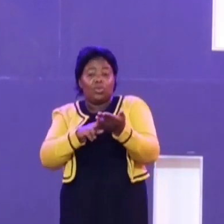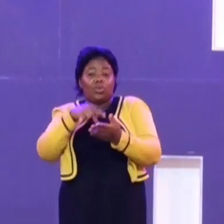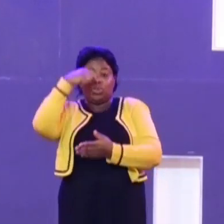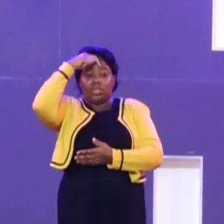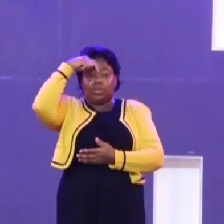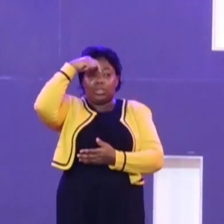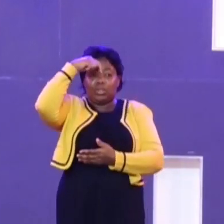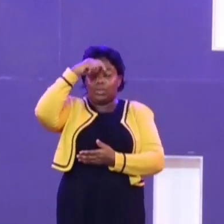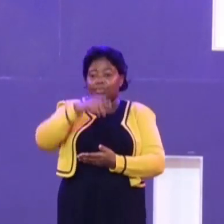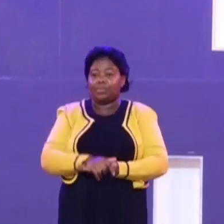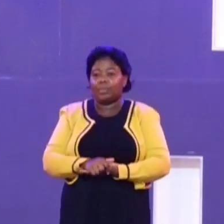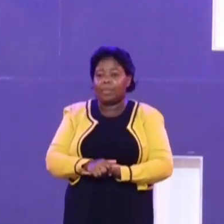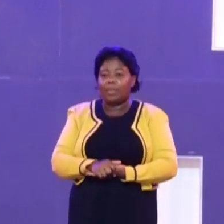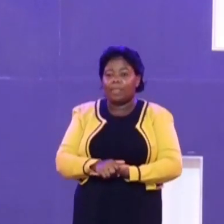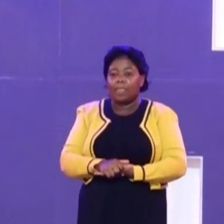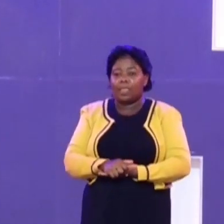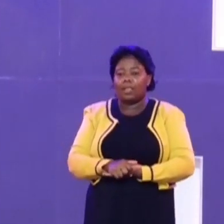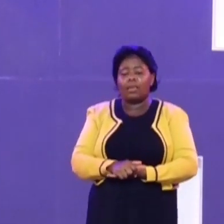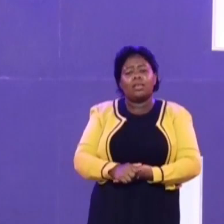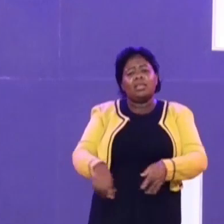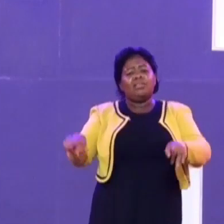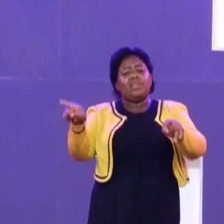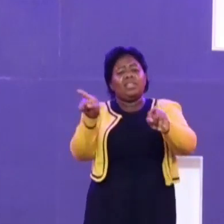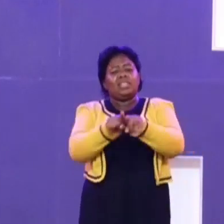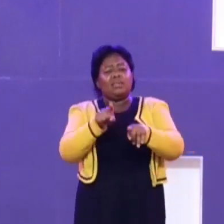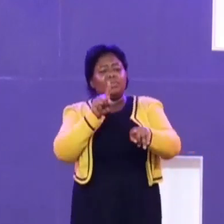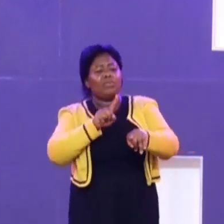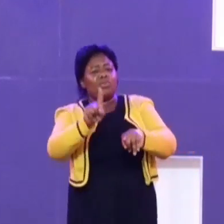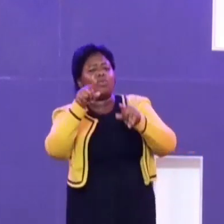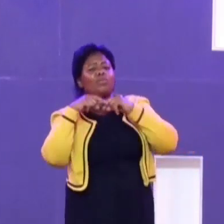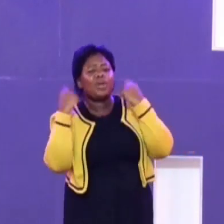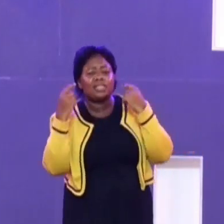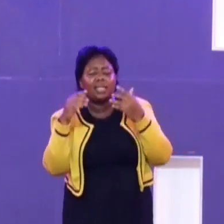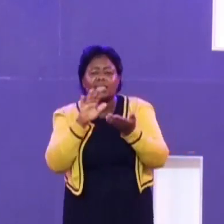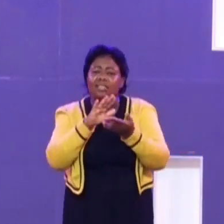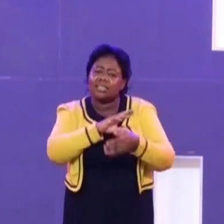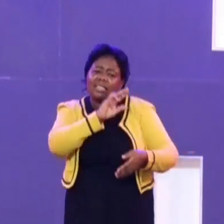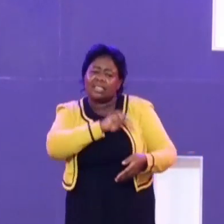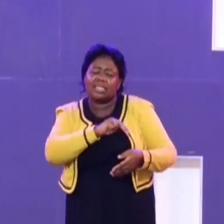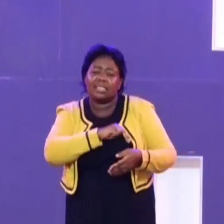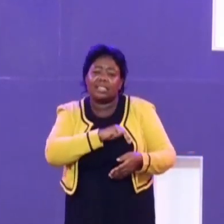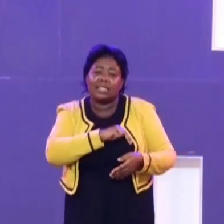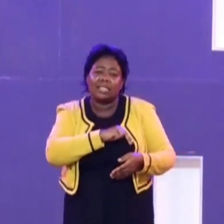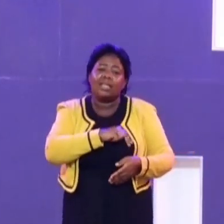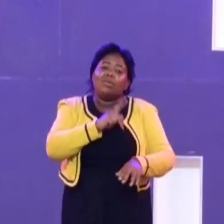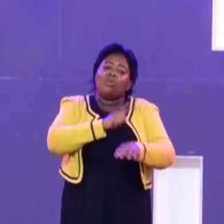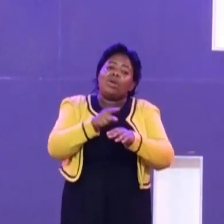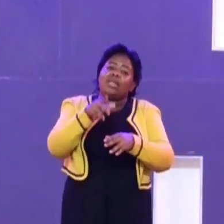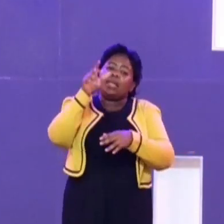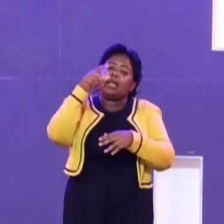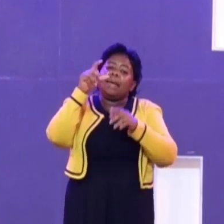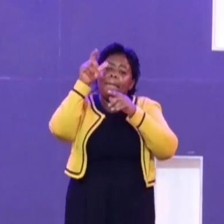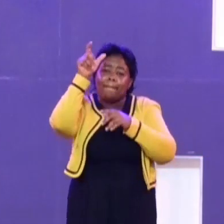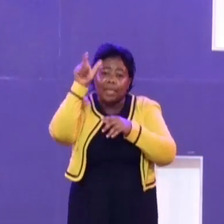else, you do it wisely. Nebu wabela wa musumba munonga yono nye. Even if your fellow pastor has sinned. Omuwele zango limueto waze. A